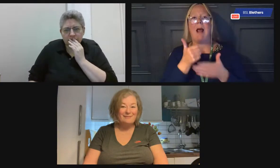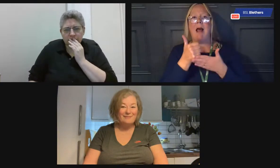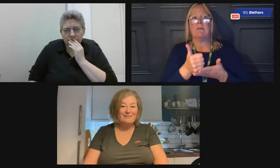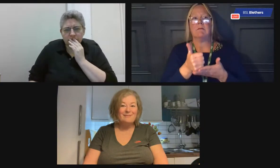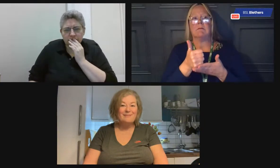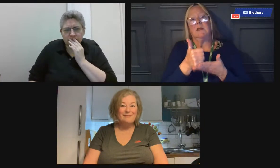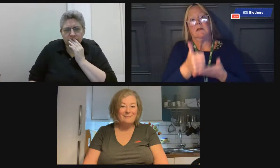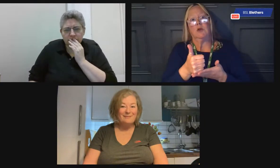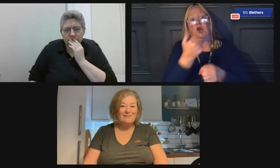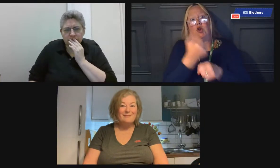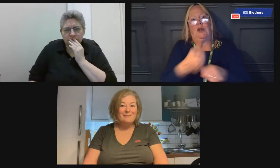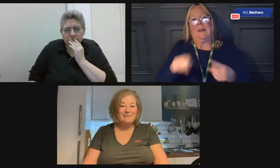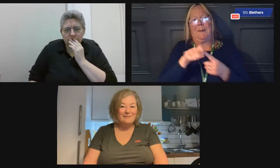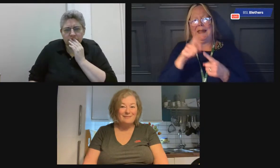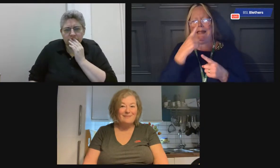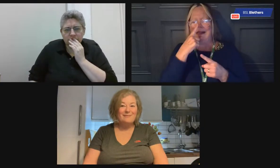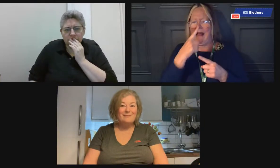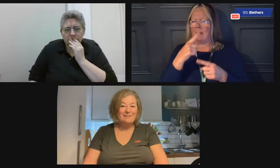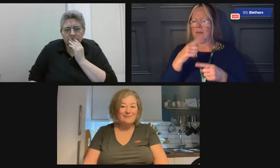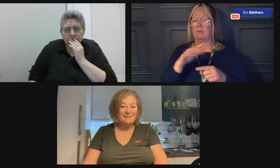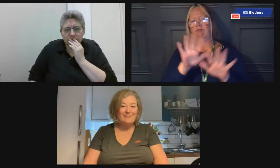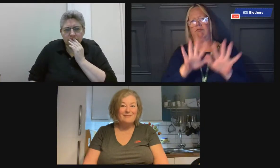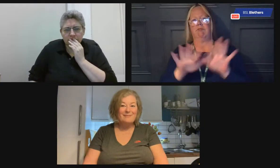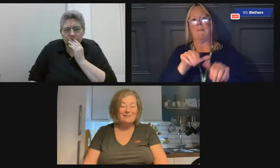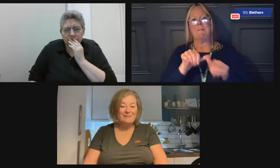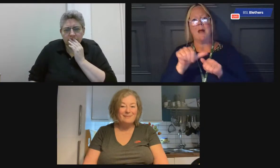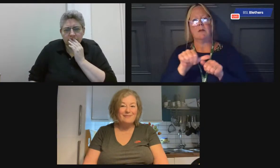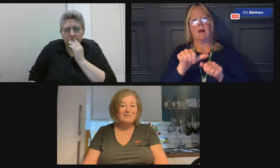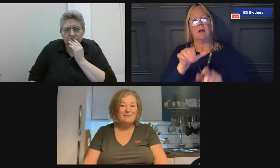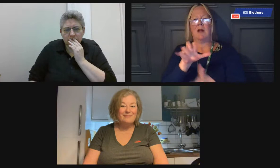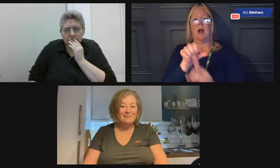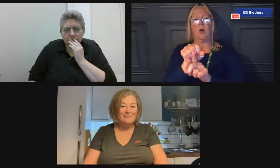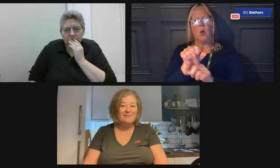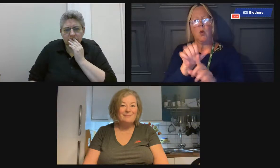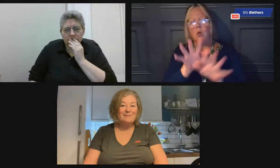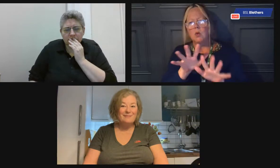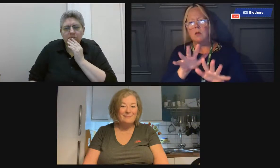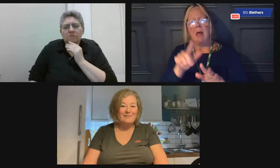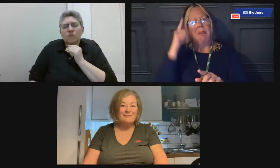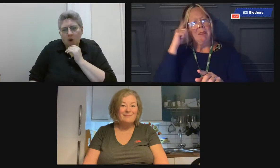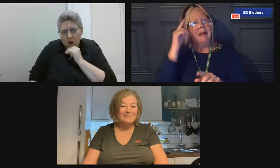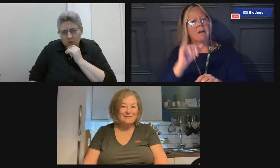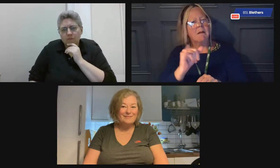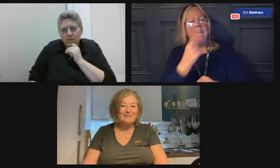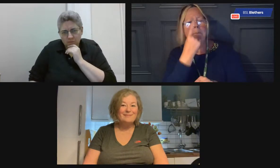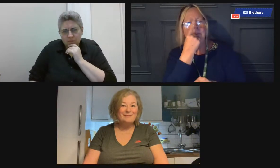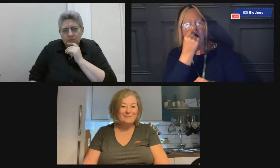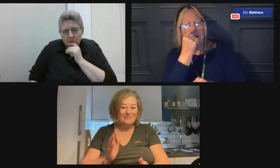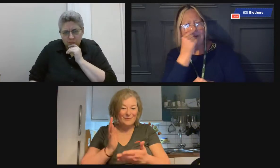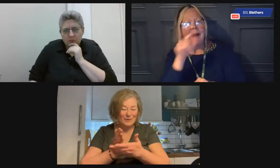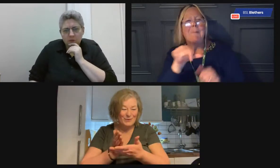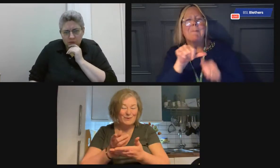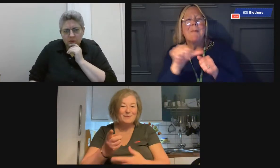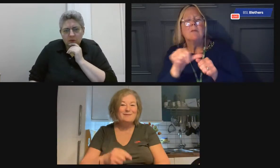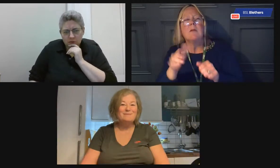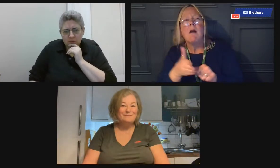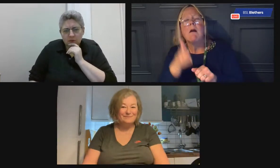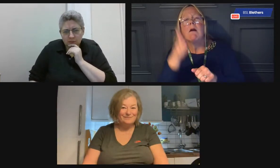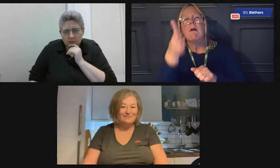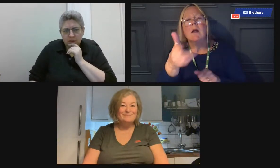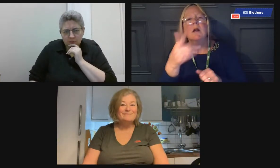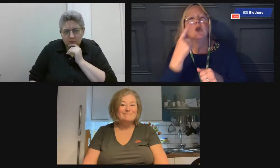you're experiencing so that your GP can actually help you and you'll get a better diagnosis.